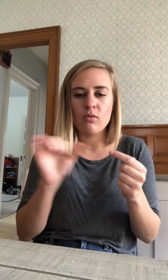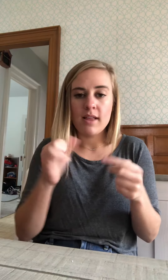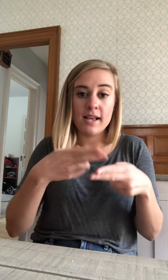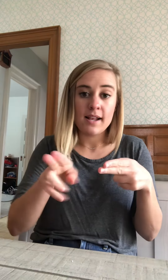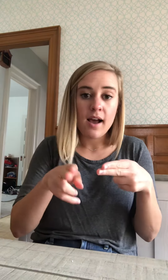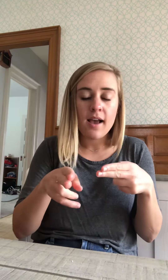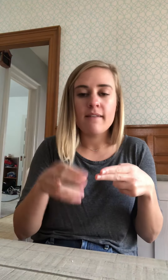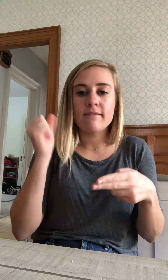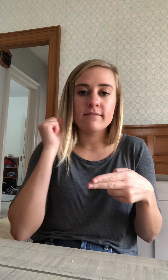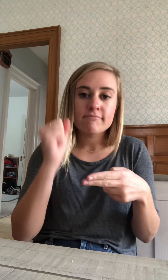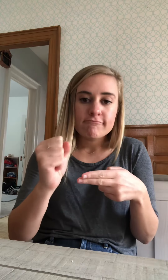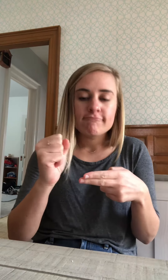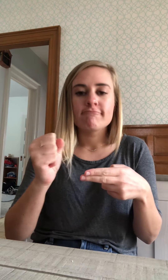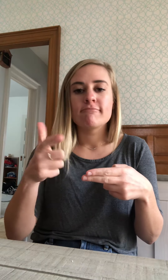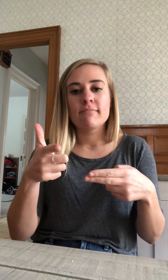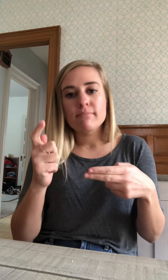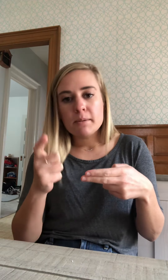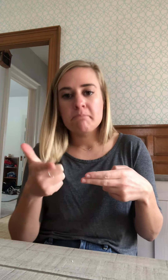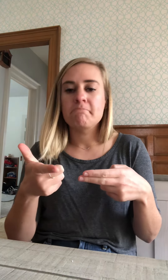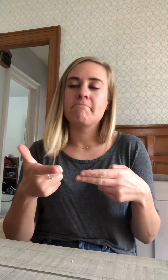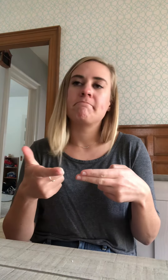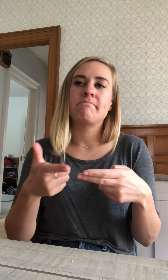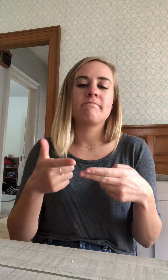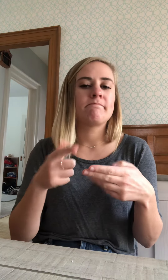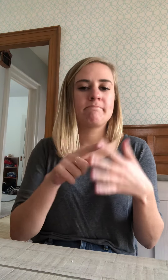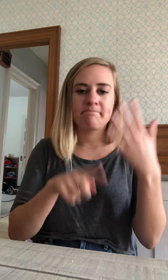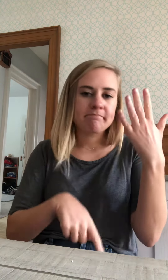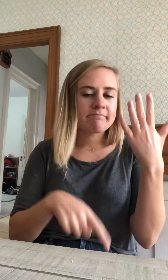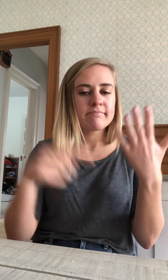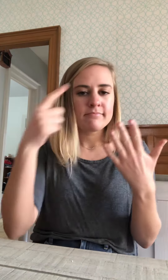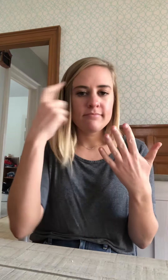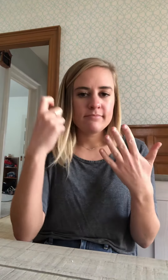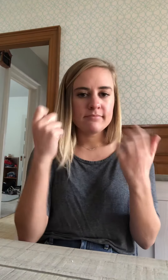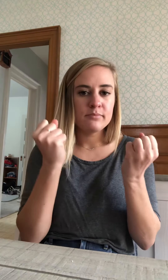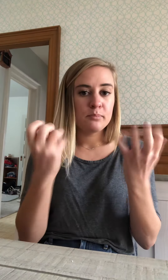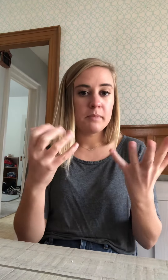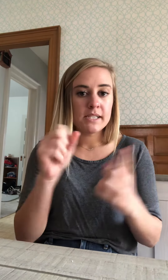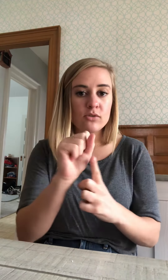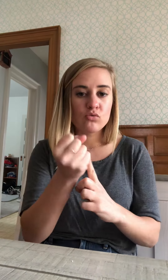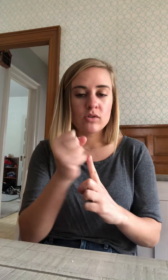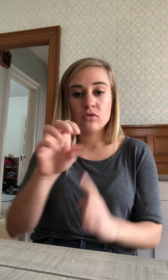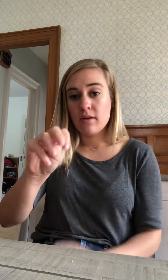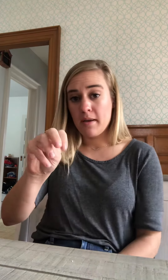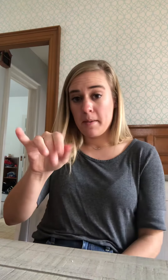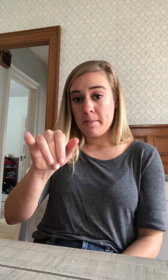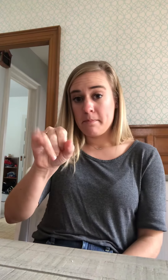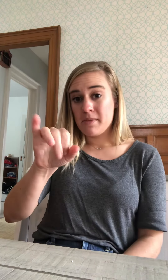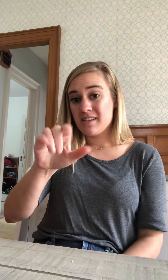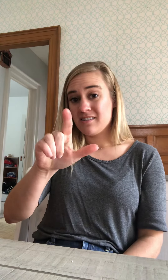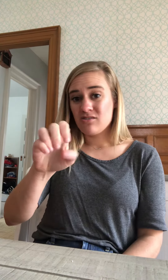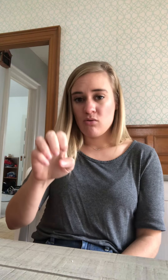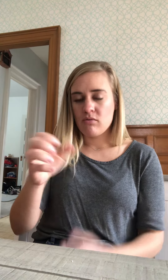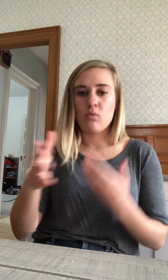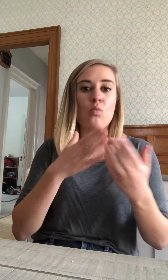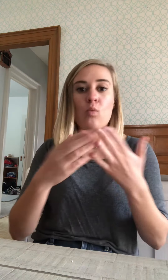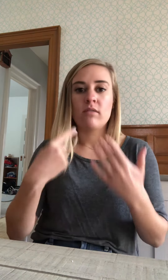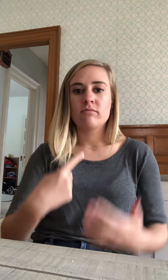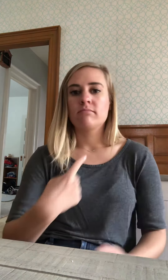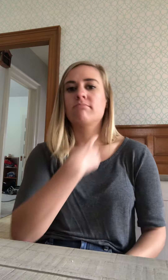or bullet wounds, because in many cases, these missiles or things that have penetrated the neck may